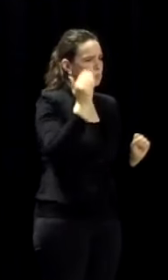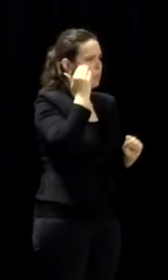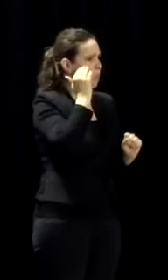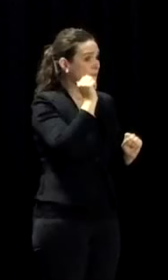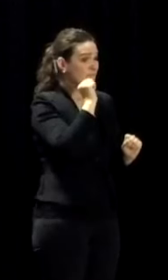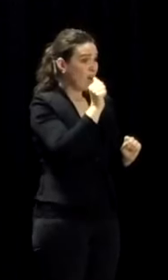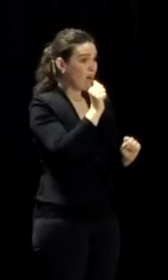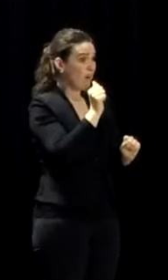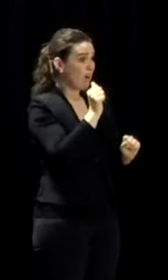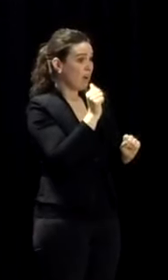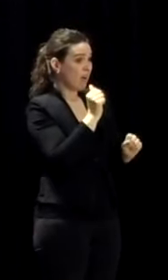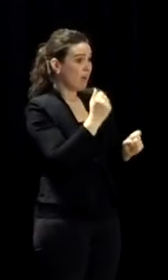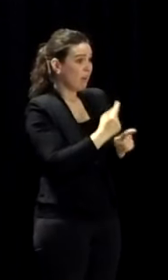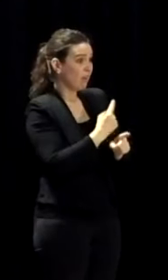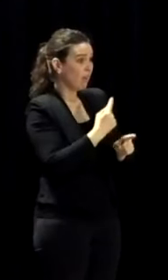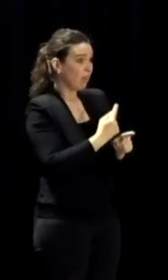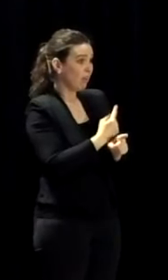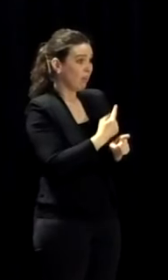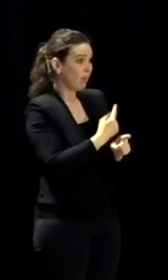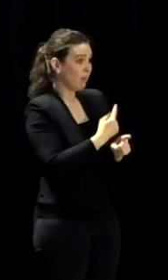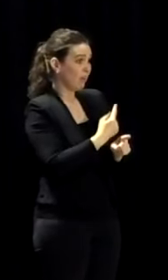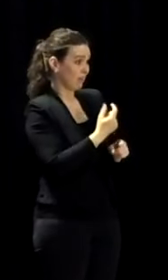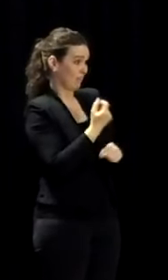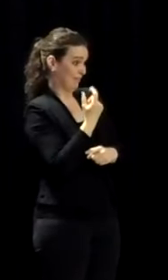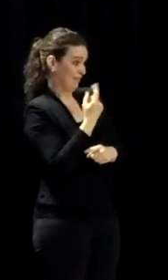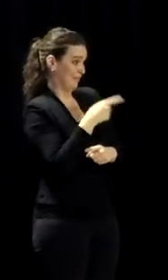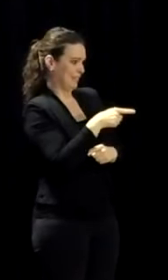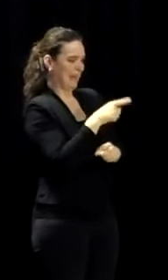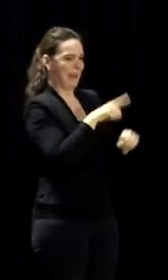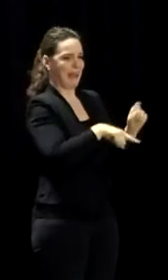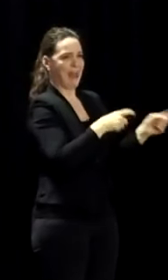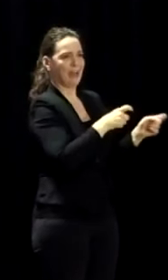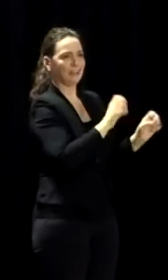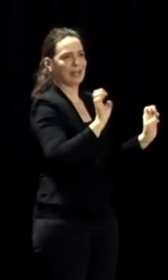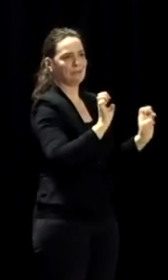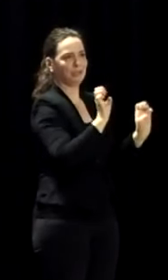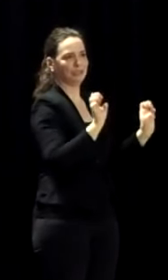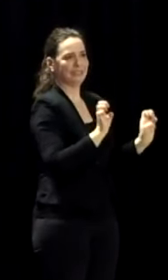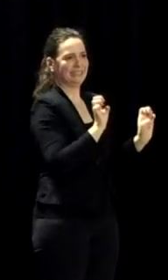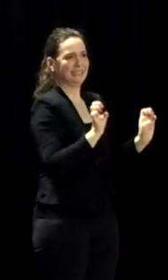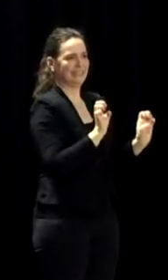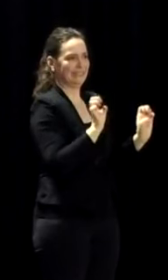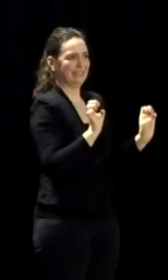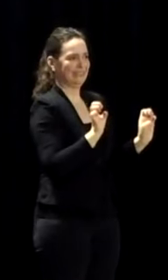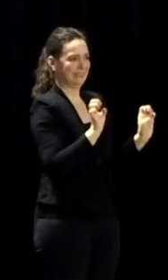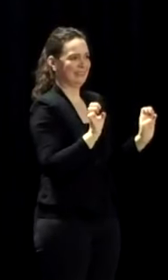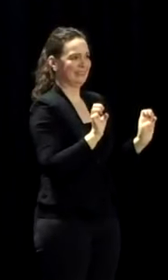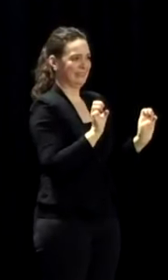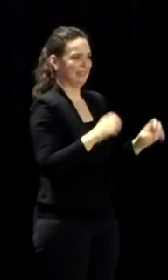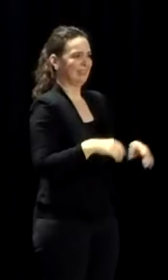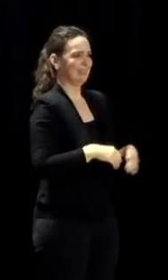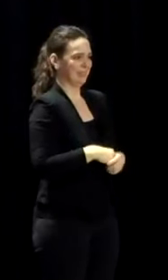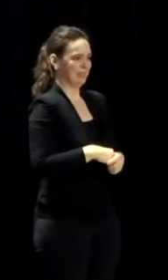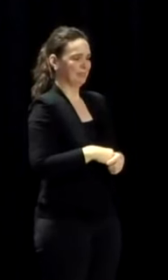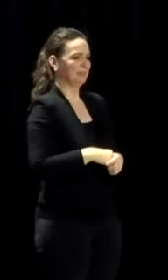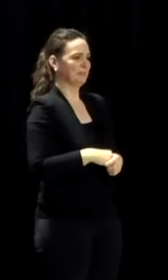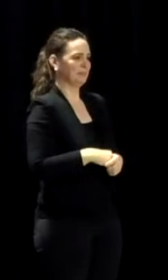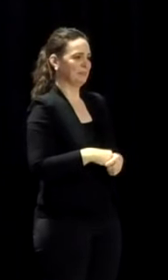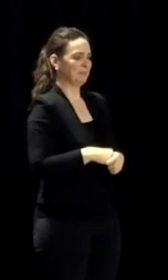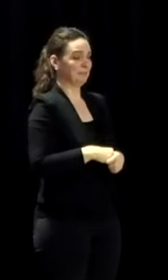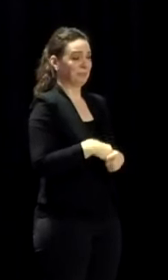called upon to respond to each and every day. You may have saw a release that went out earlier